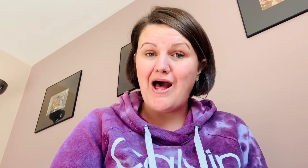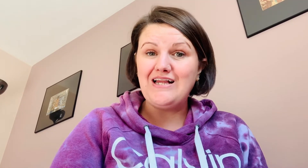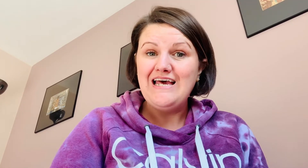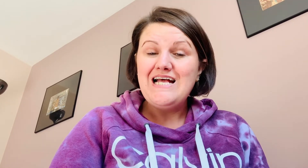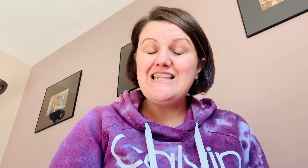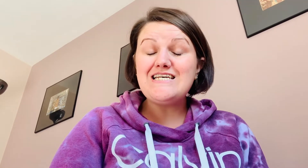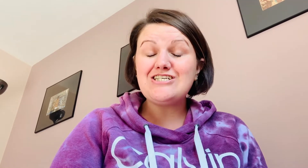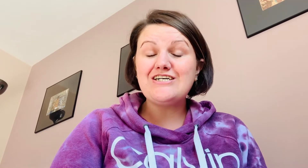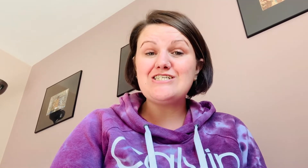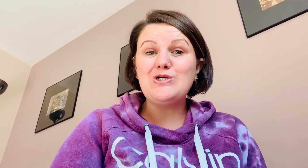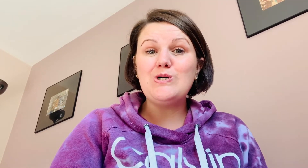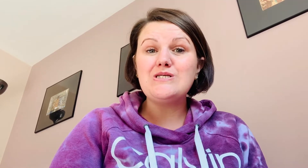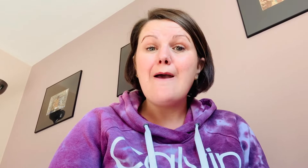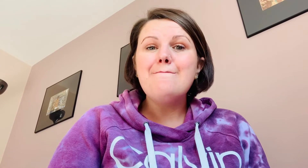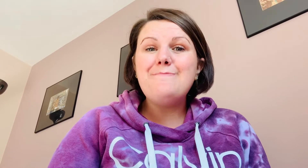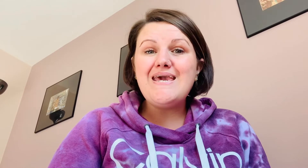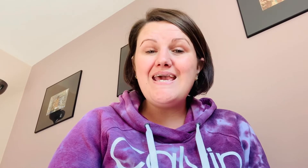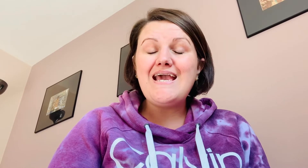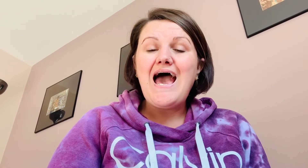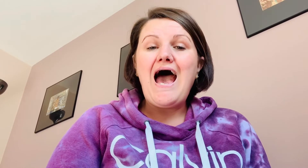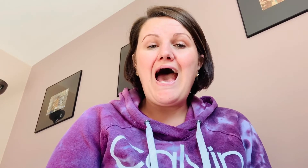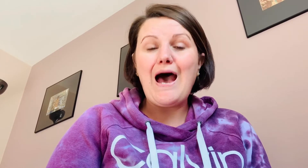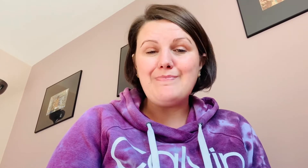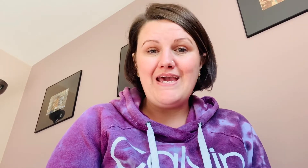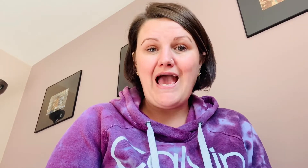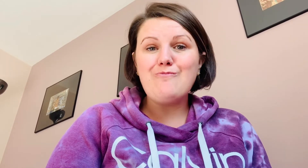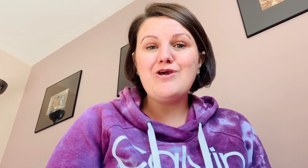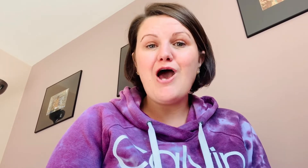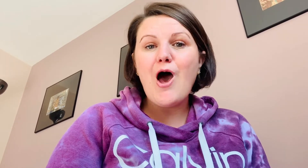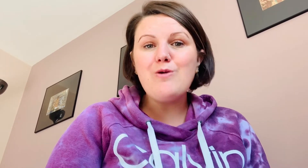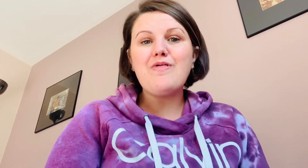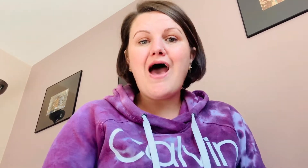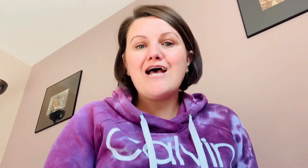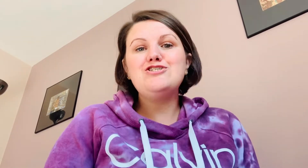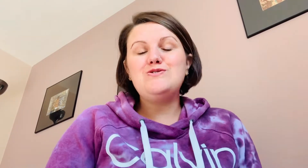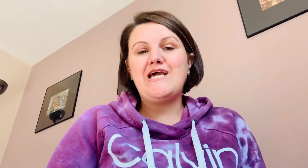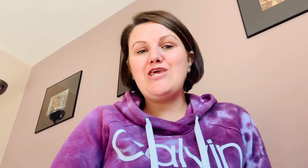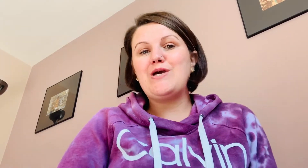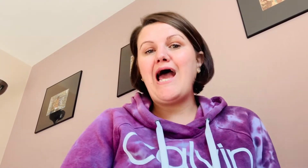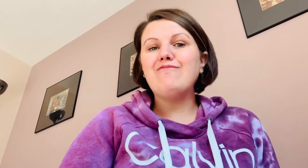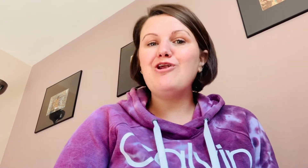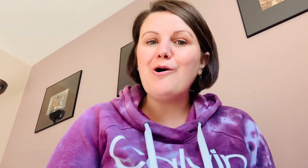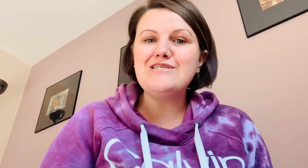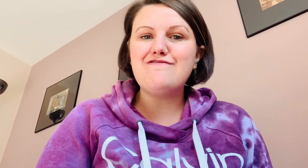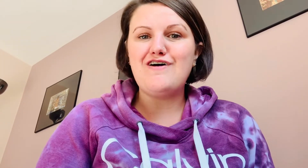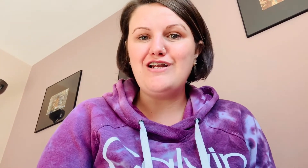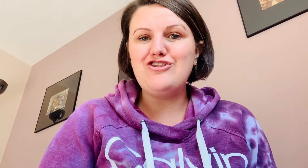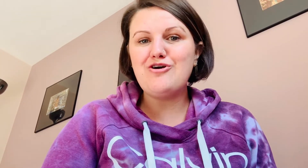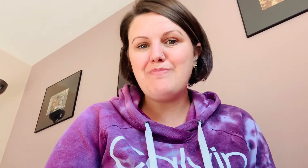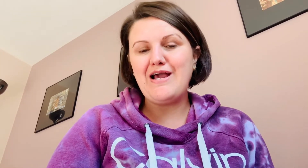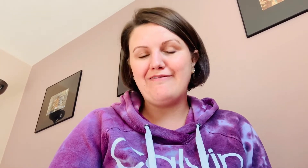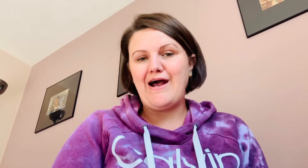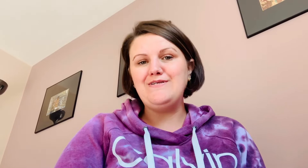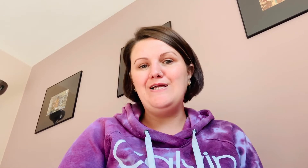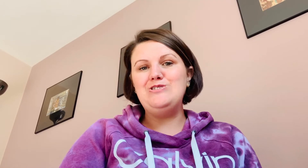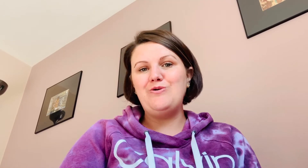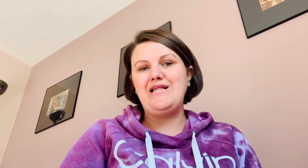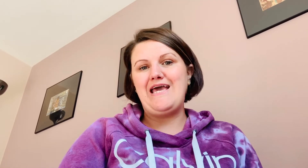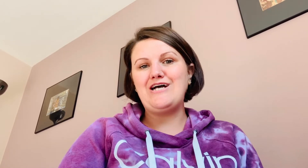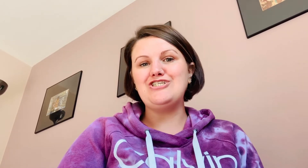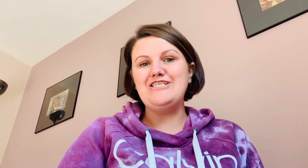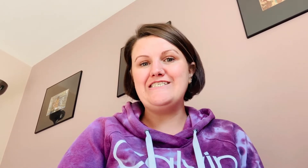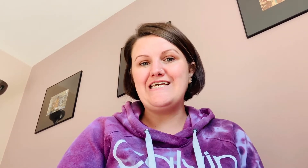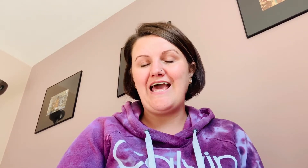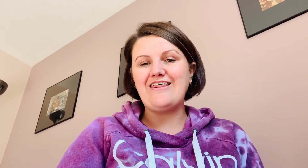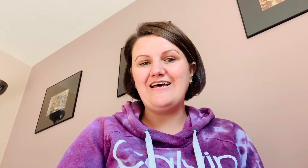as well. This song is called Be Happy and we hope that as you sing it, you can have lots of fun jumping around and doing